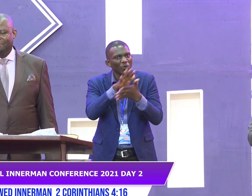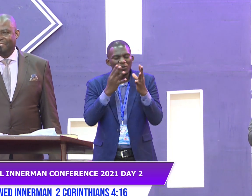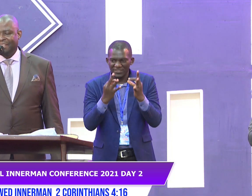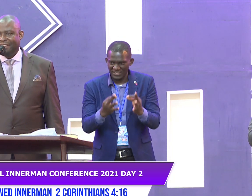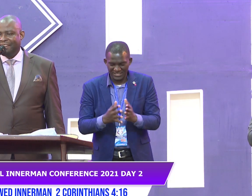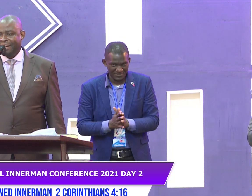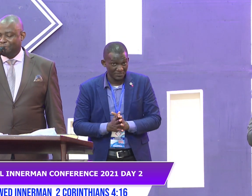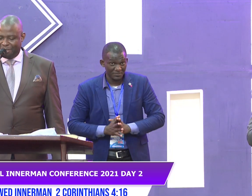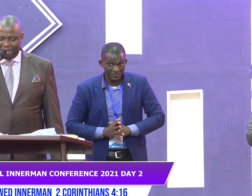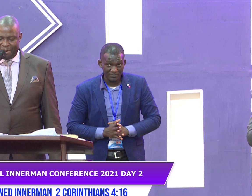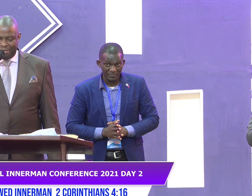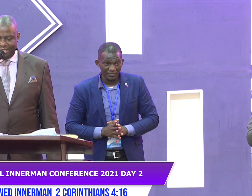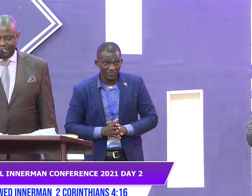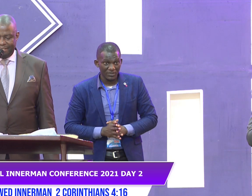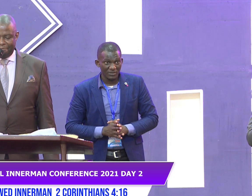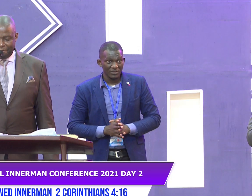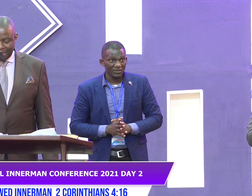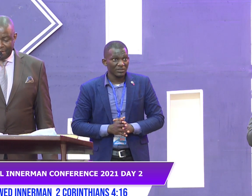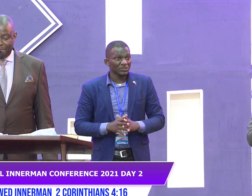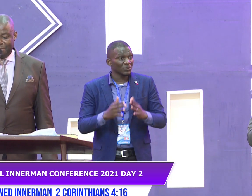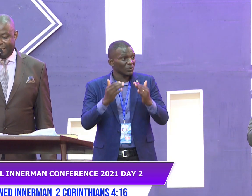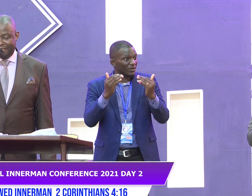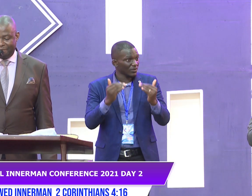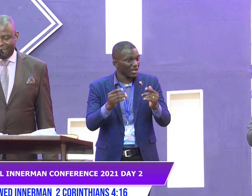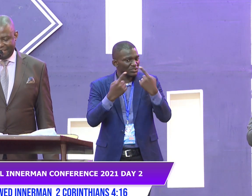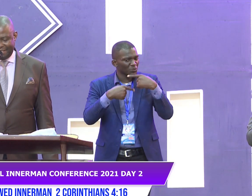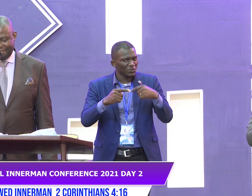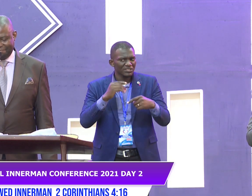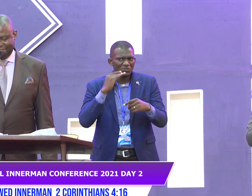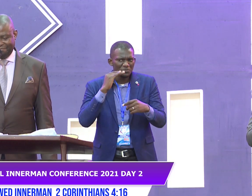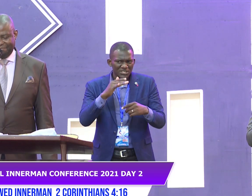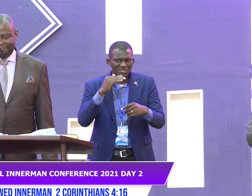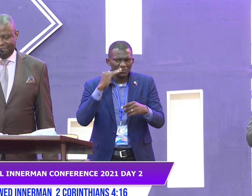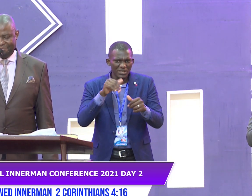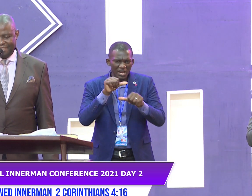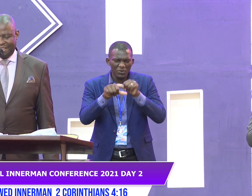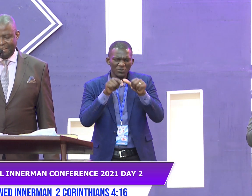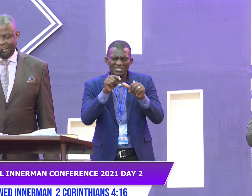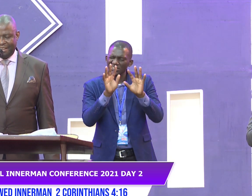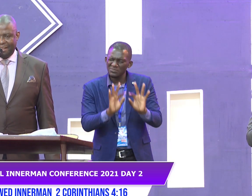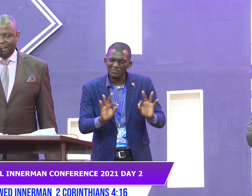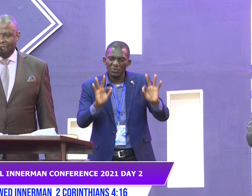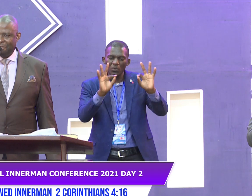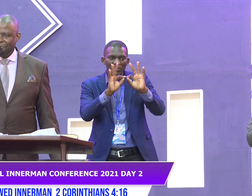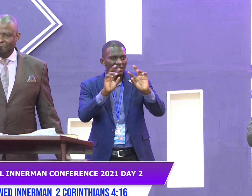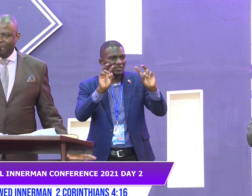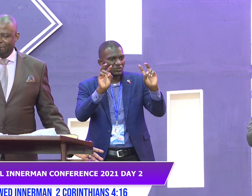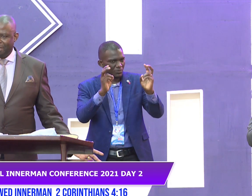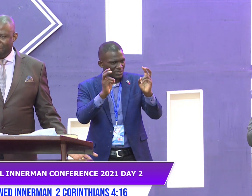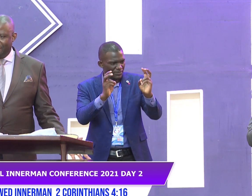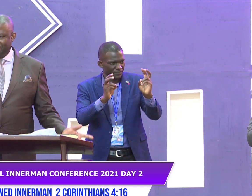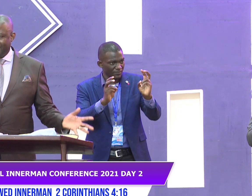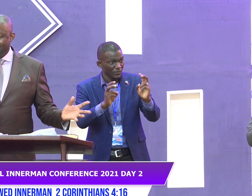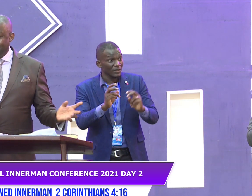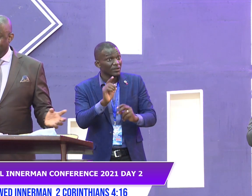okumwogerako. As we talk about this very important subject. Nga tuwogera ku mutwe guno omukulu. First of all, we are